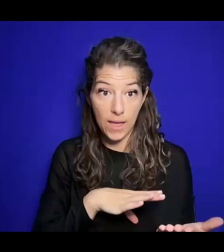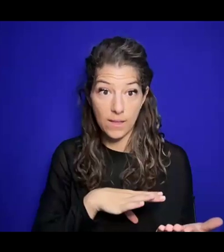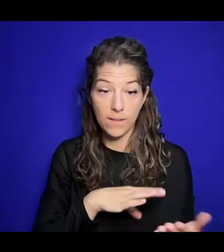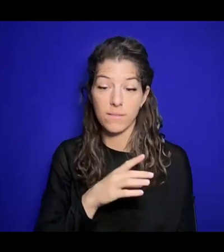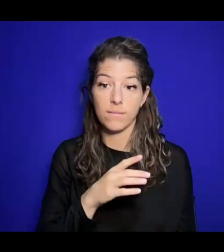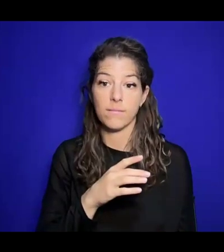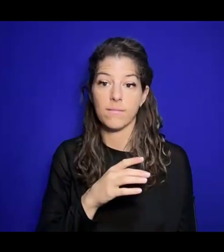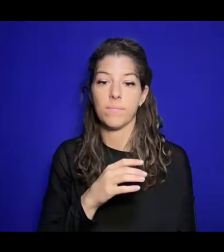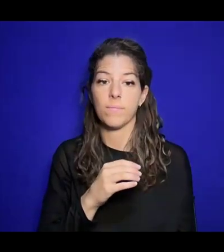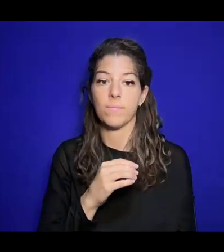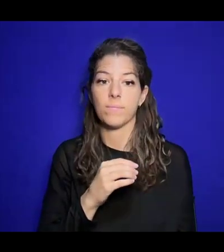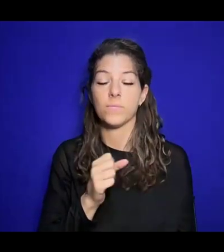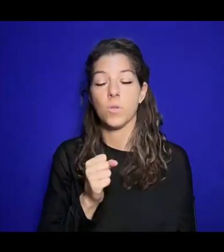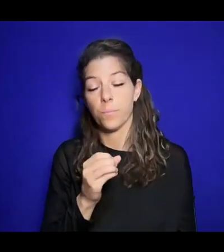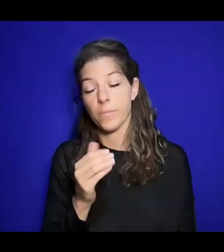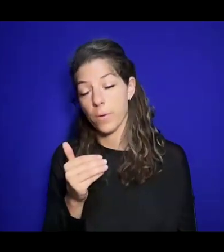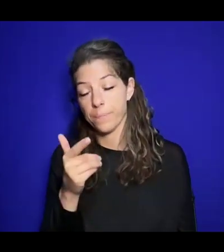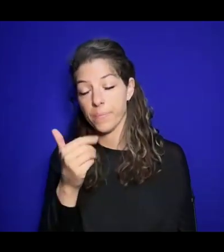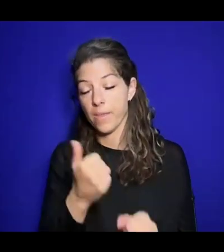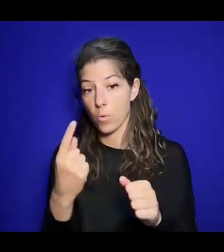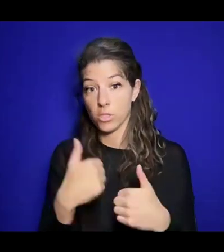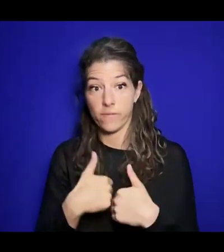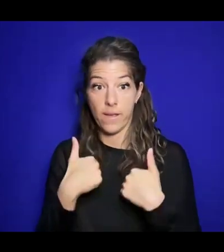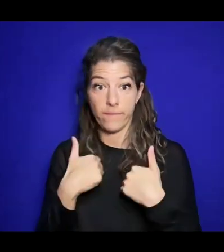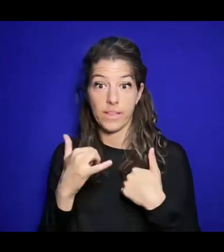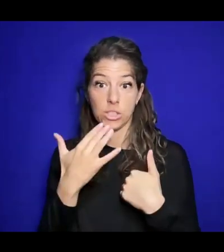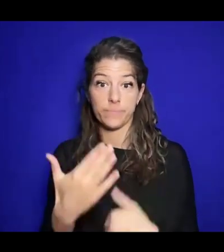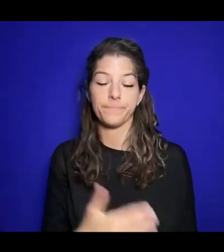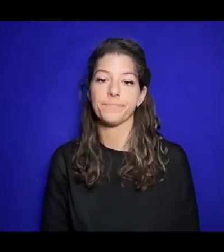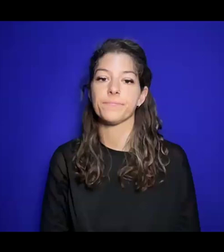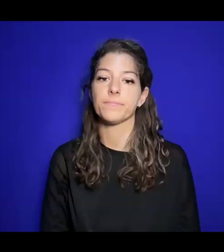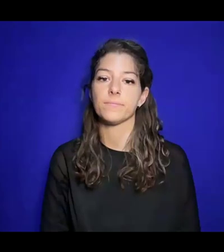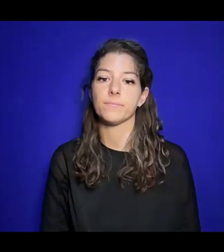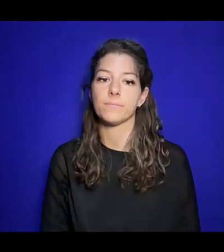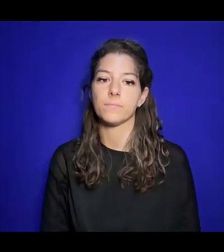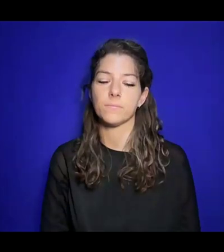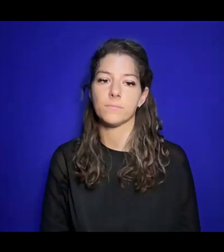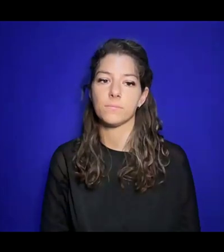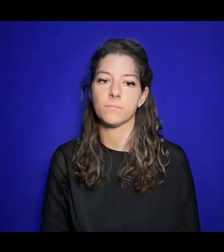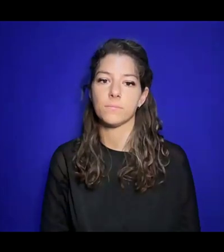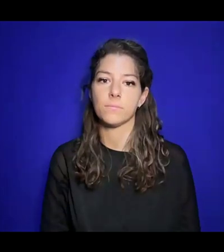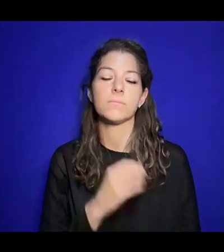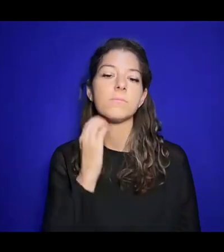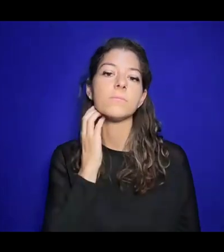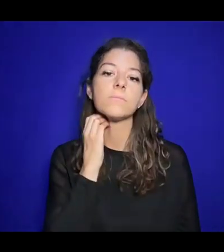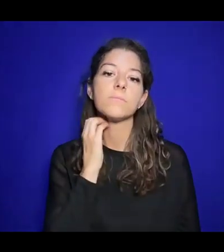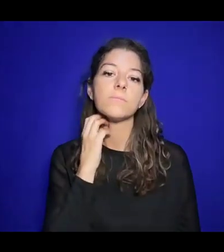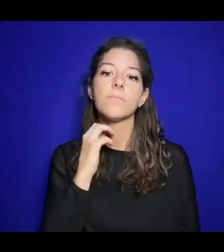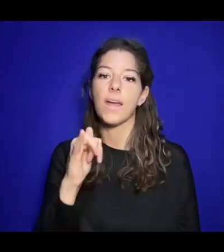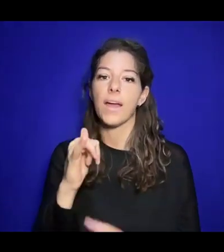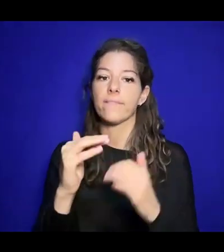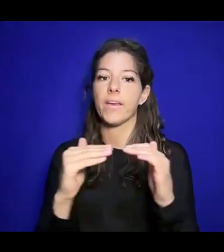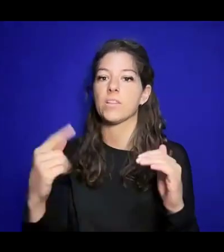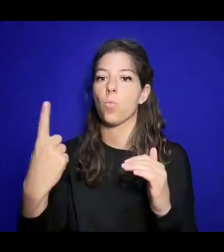frankly? So anyway, everybody survived, so that's good. So that's just that phase 1